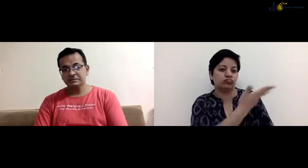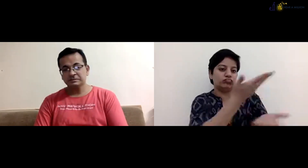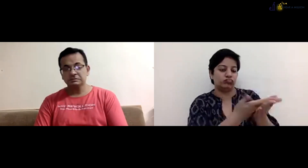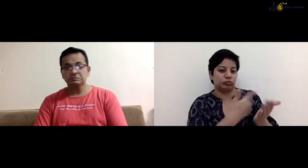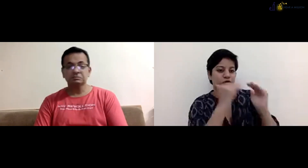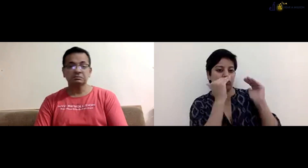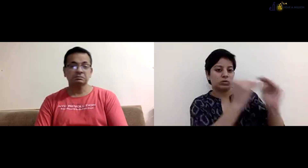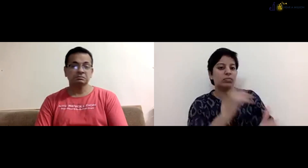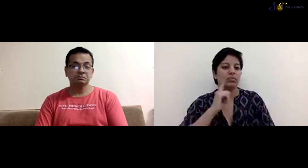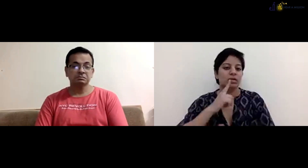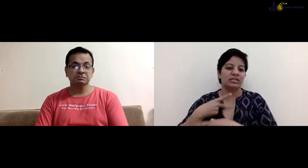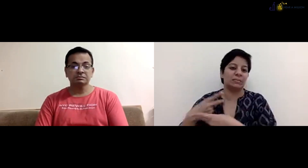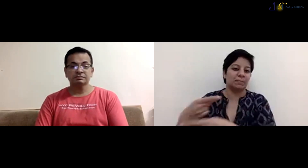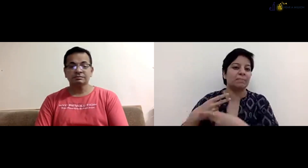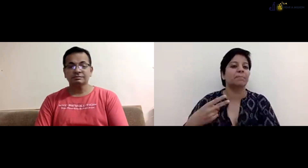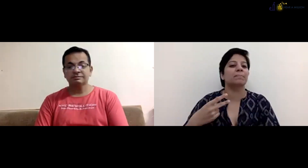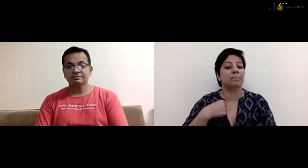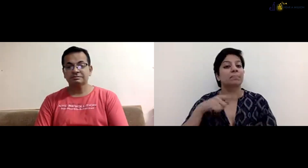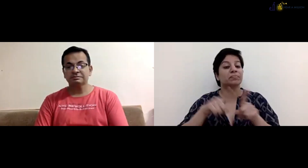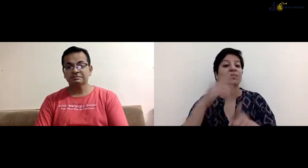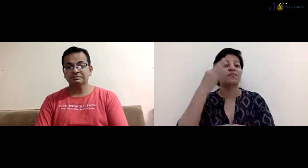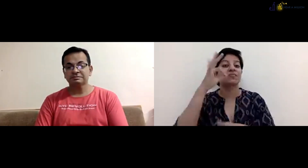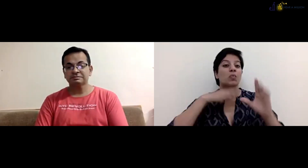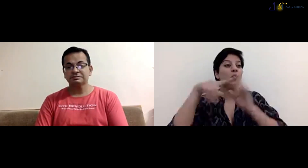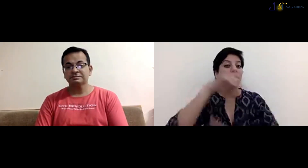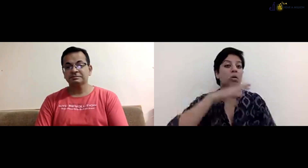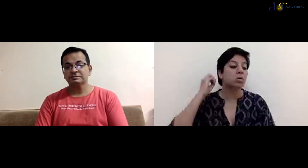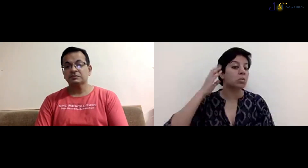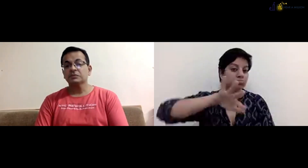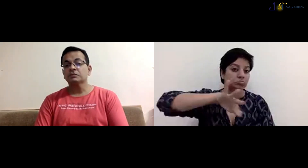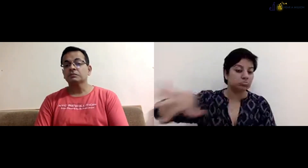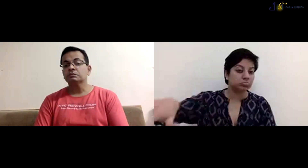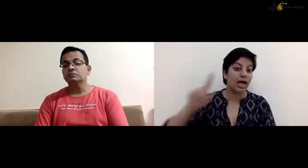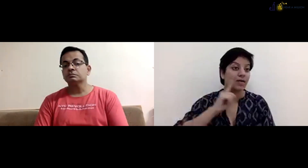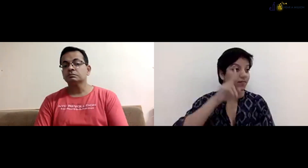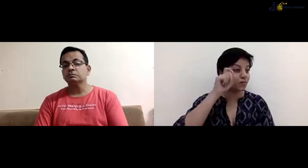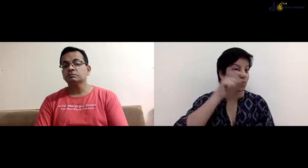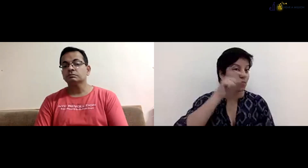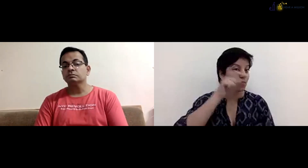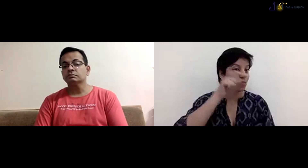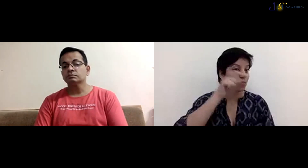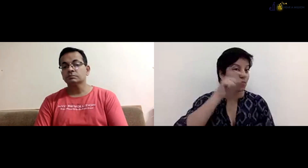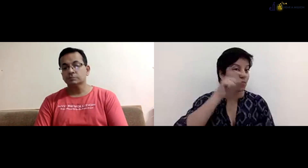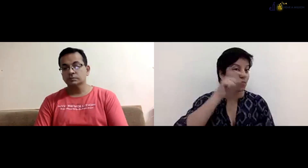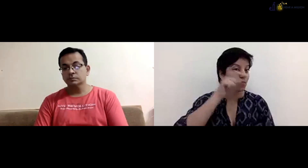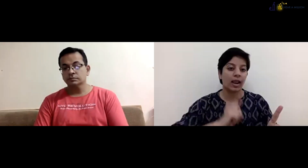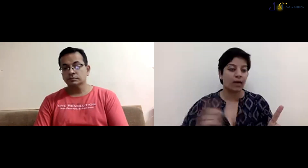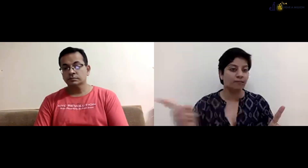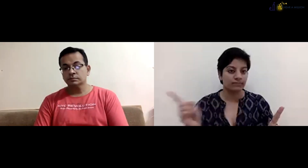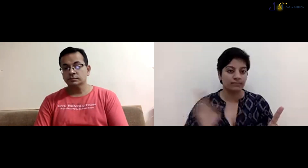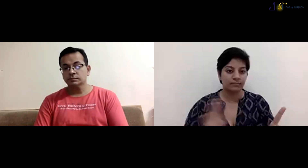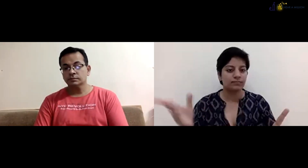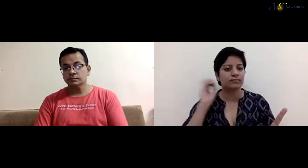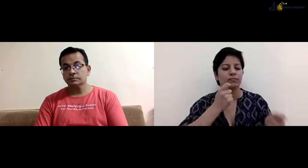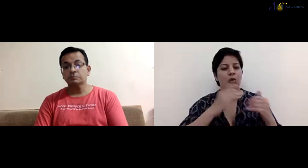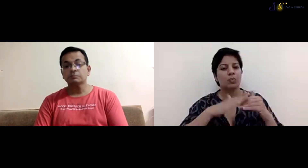it. We will guide you, right? We will lead the way. So we need to have a person likewise know about the Usher